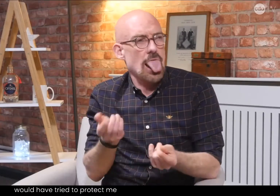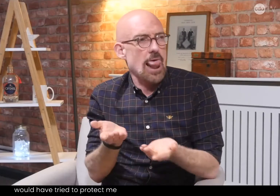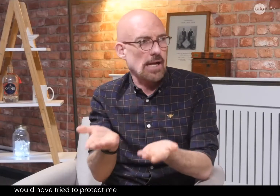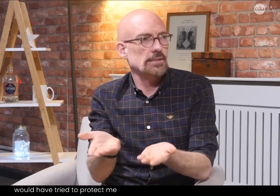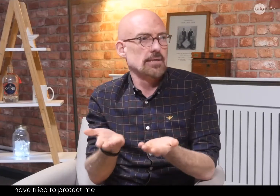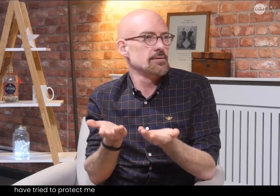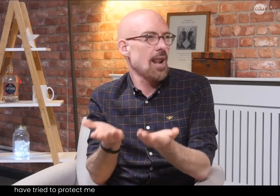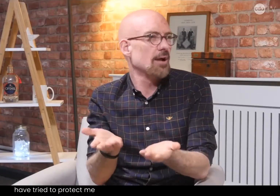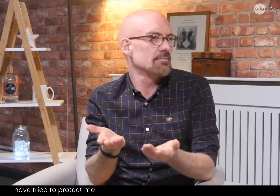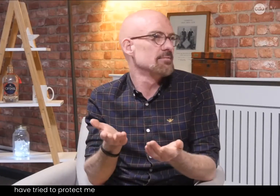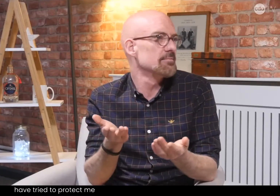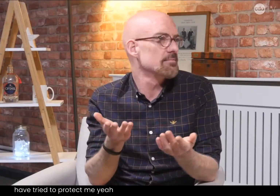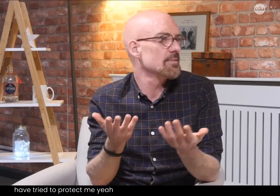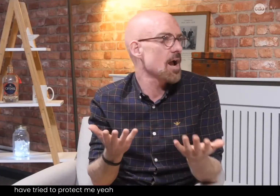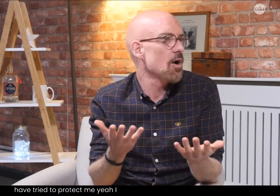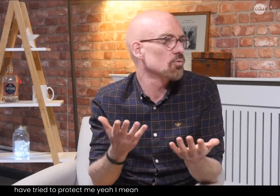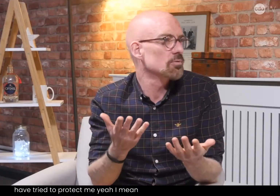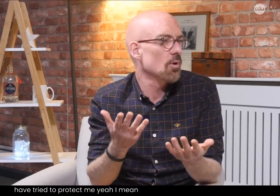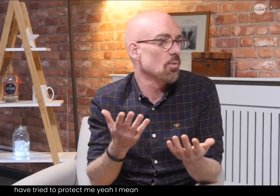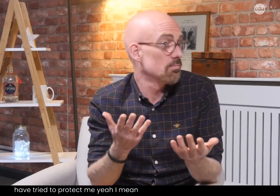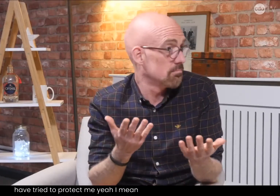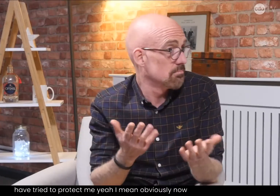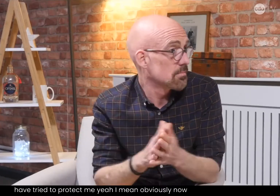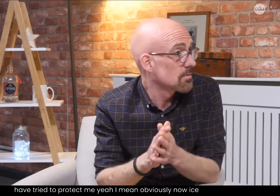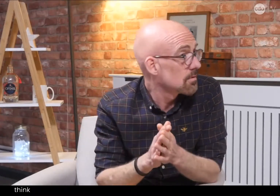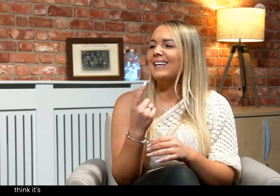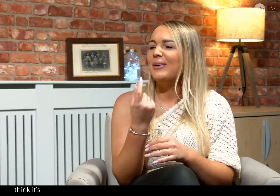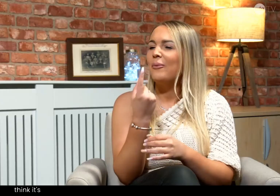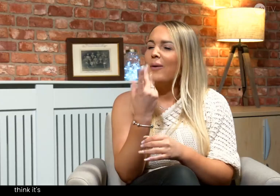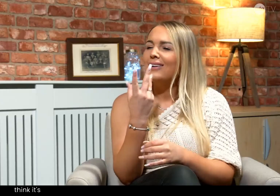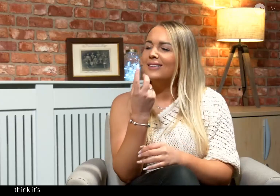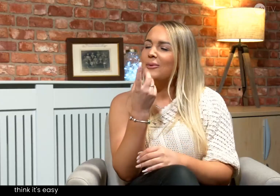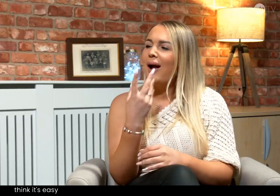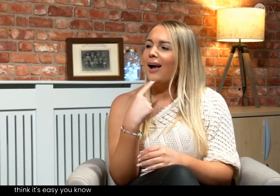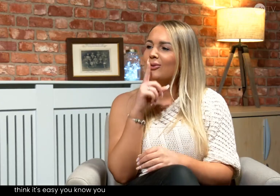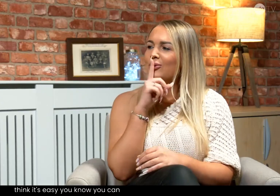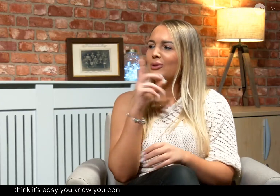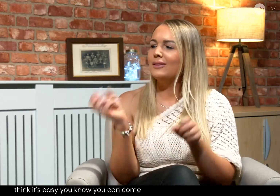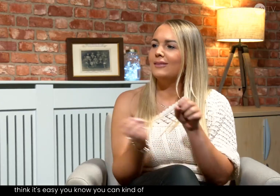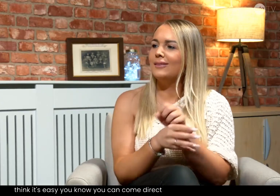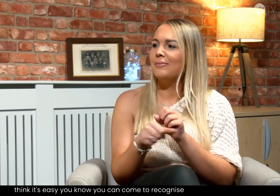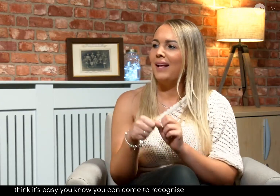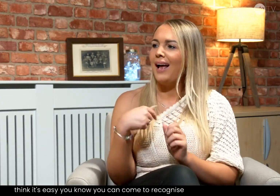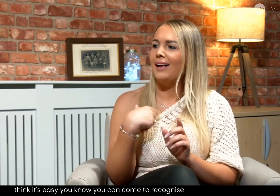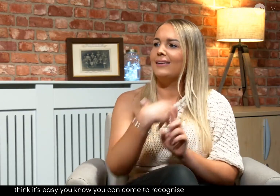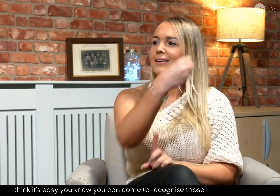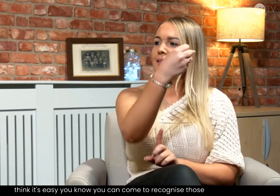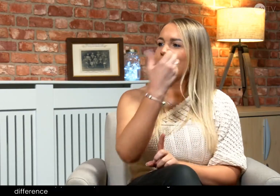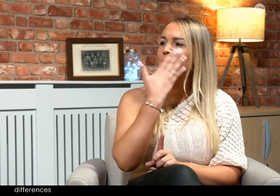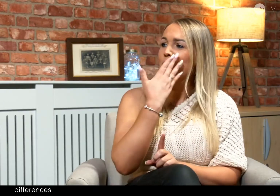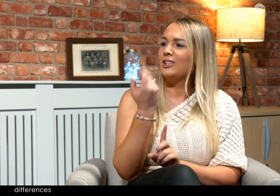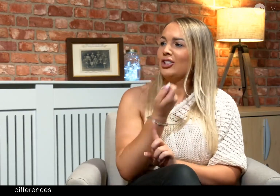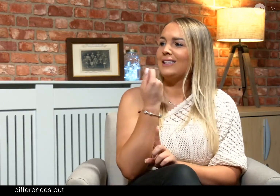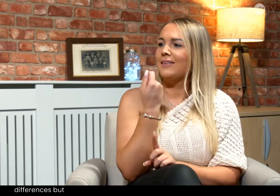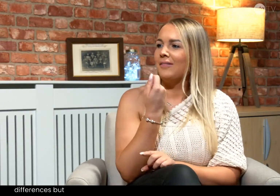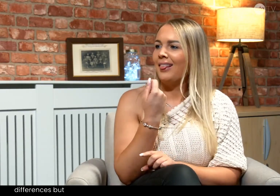Yeah, I mean, obviously now I think it's easier, you know, you can kind of recognise those differences. But yeah.